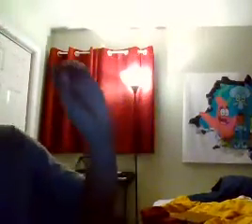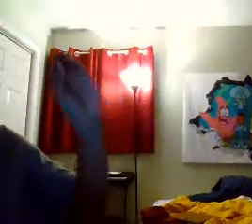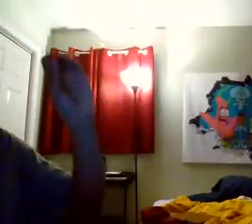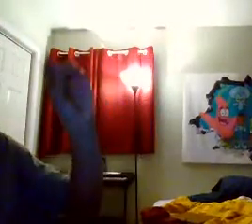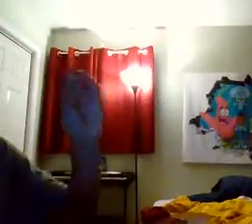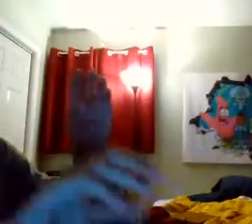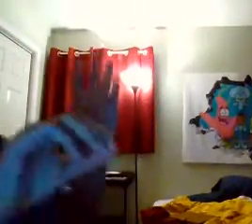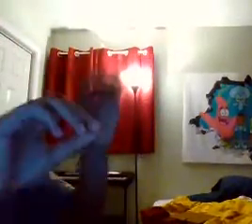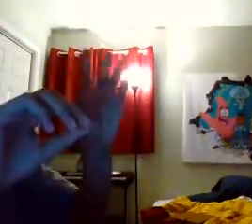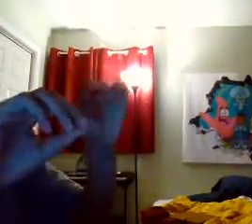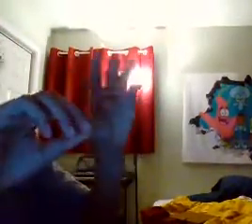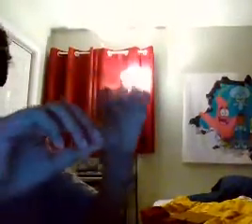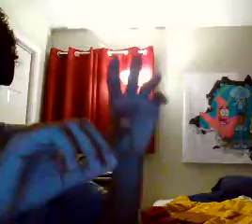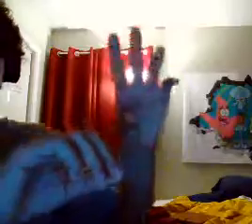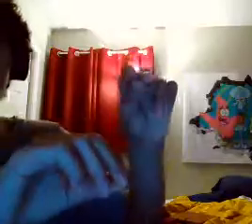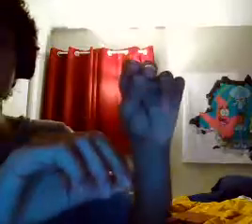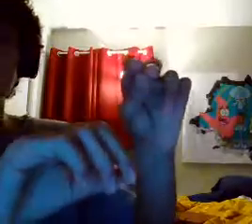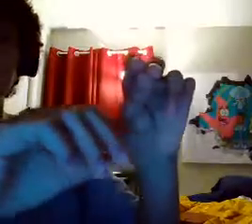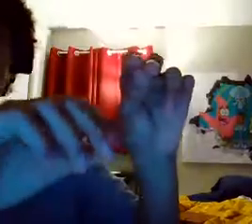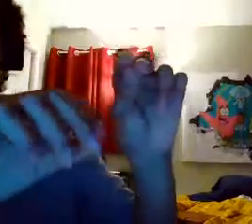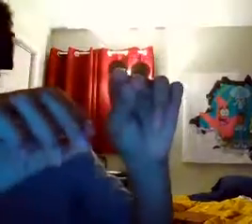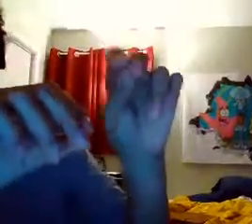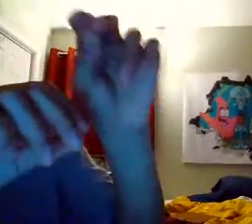you how to fix...